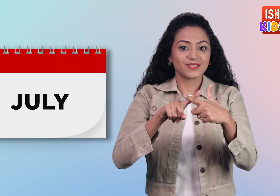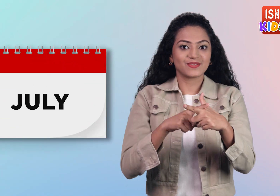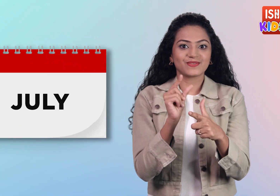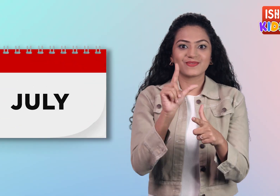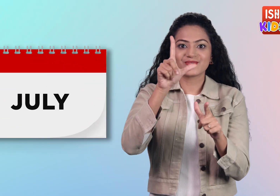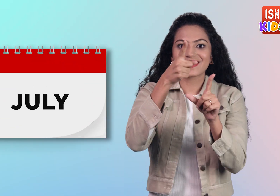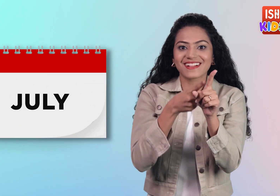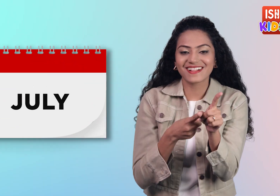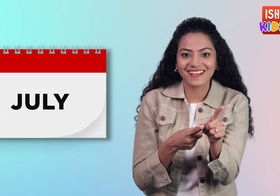July,